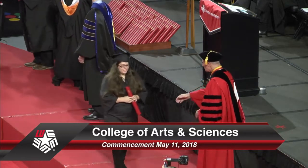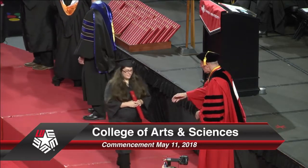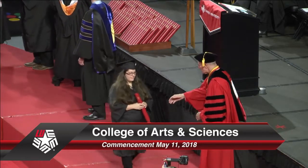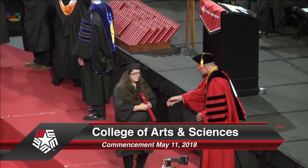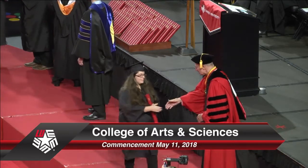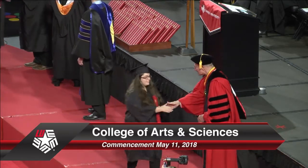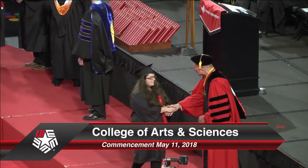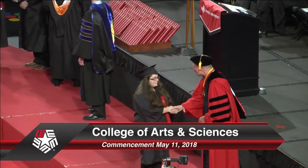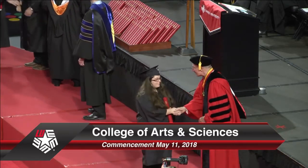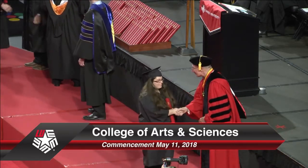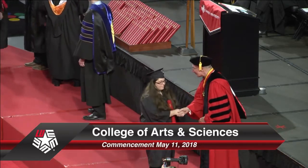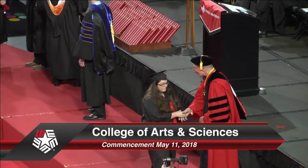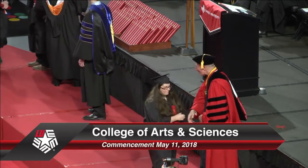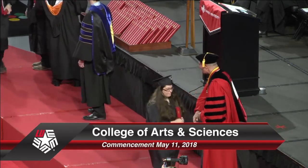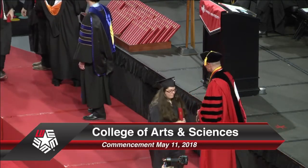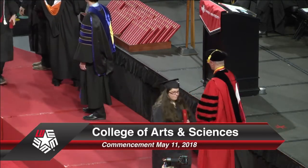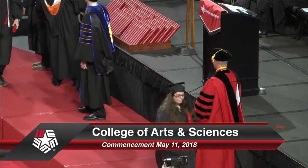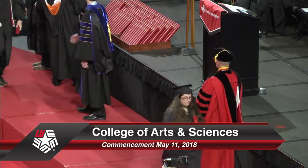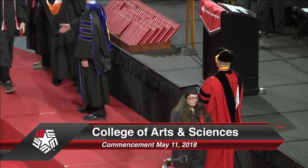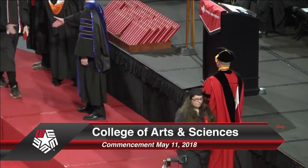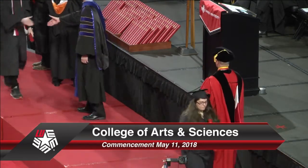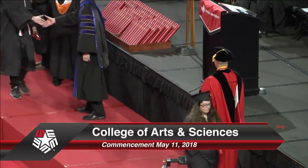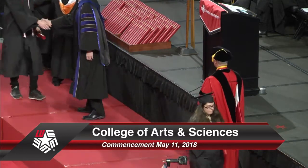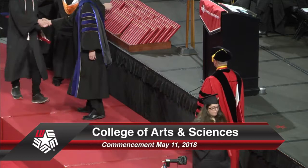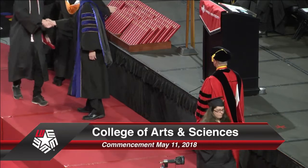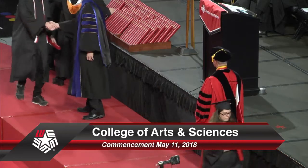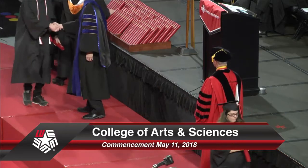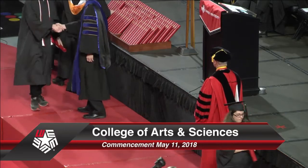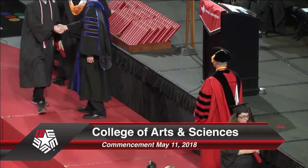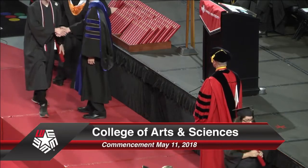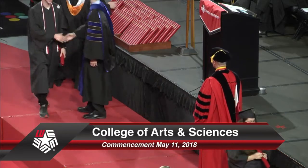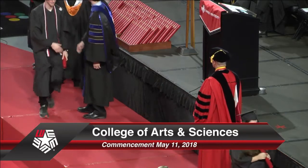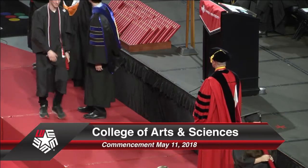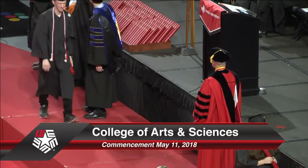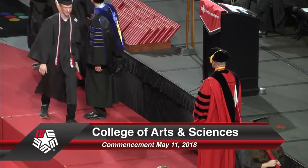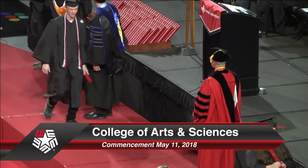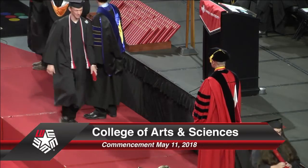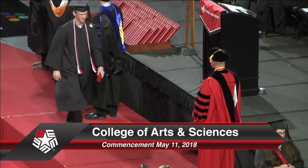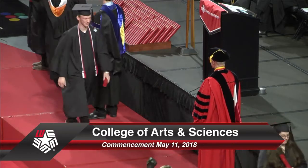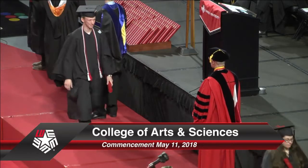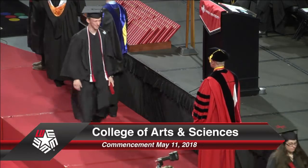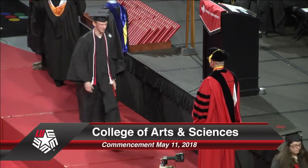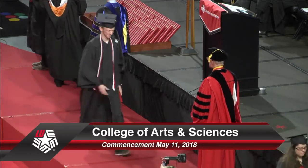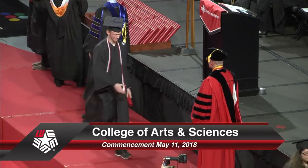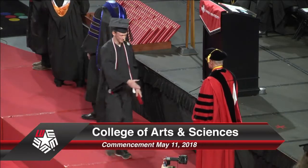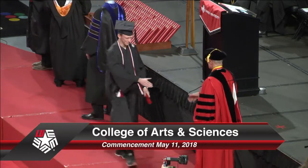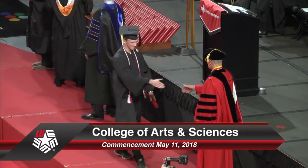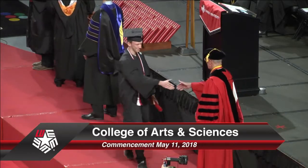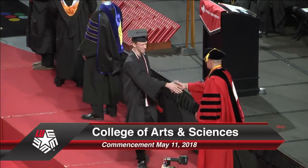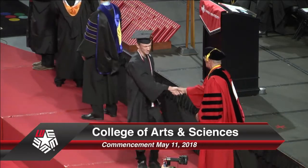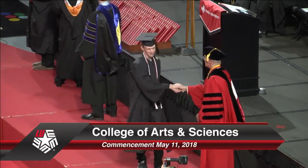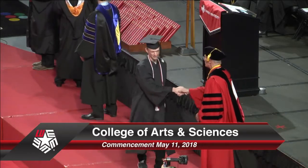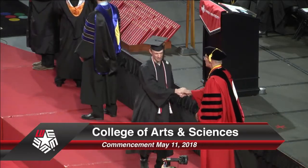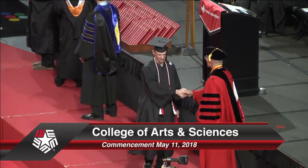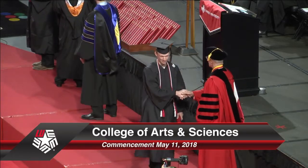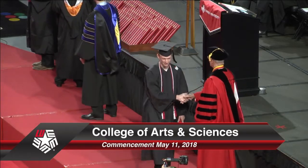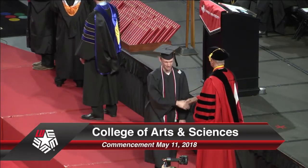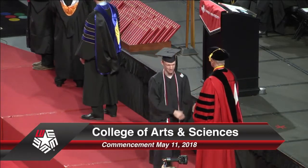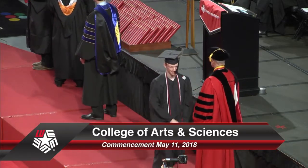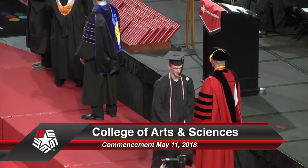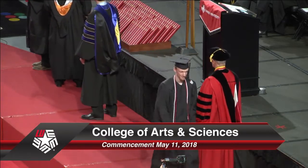Graduating summa cum laude, Rio Honors College graduate, Christopher W. York, second degree in physics